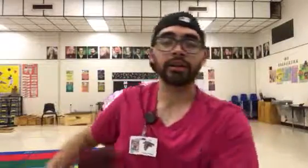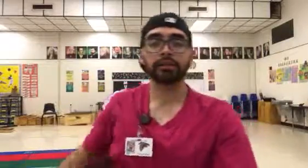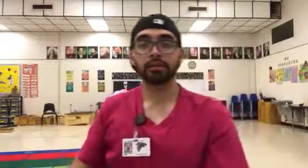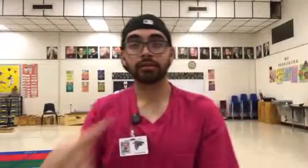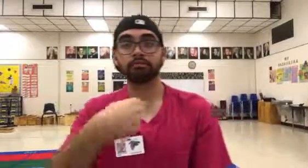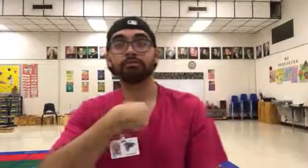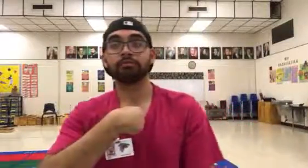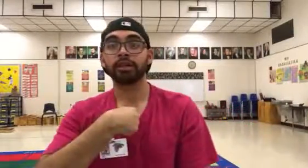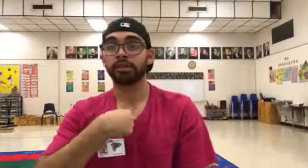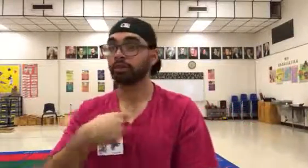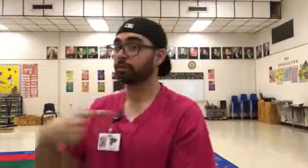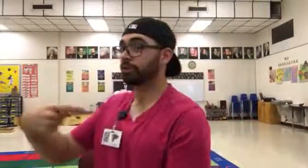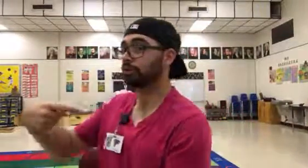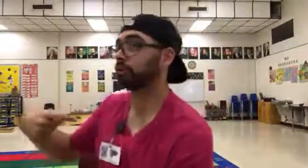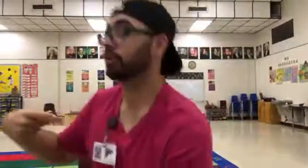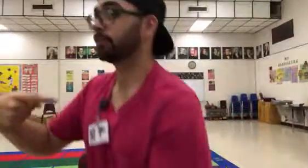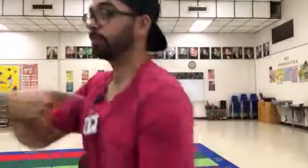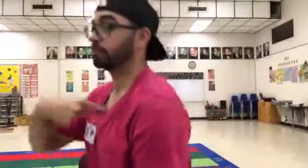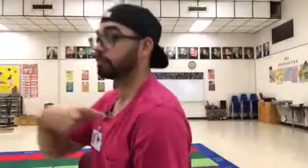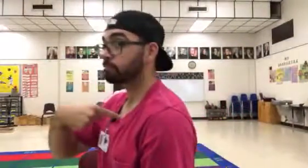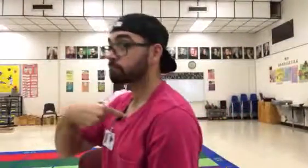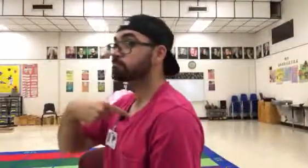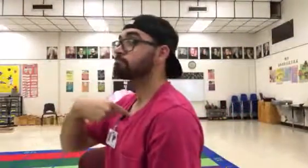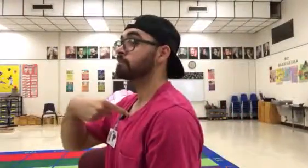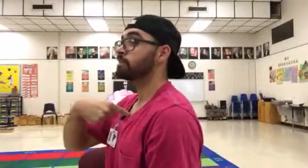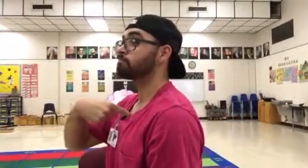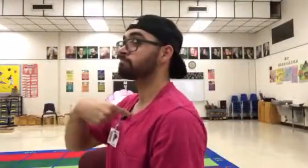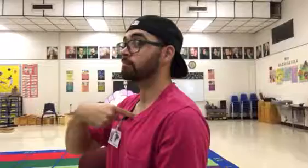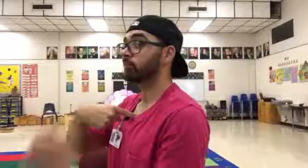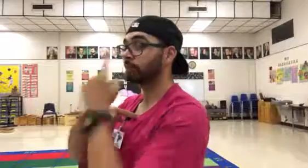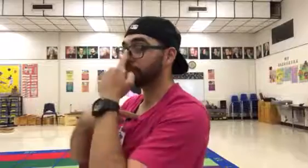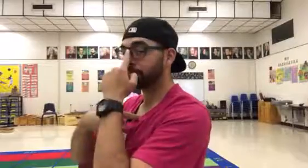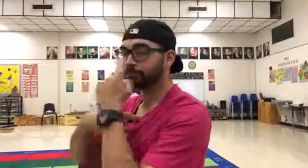behind me. So you point to yourself. Me. For me.